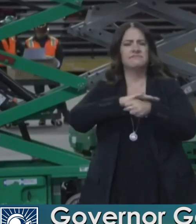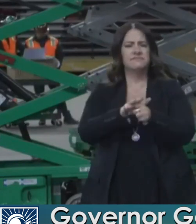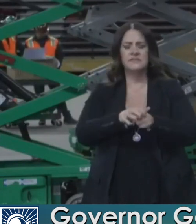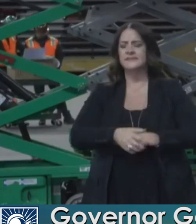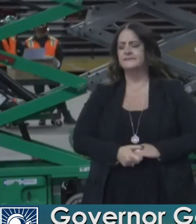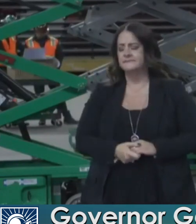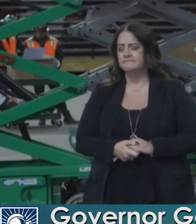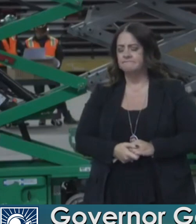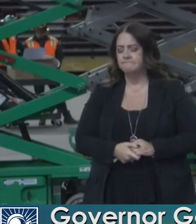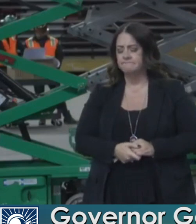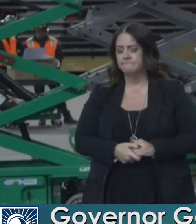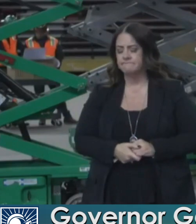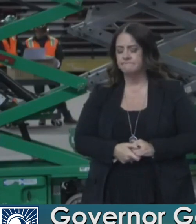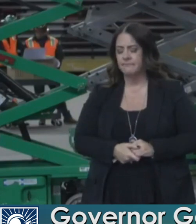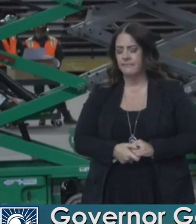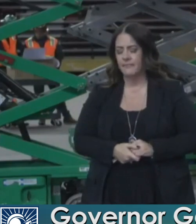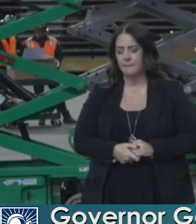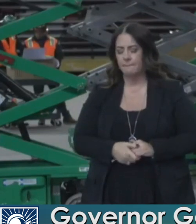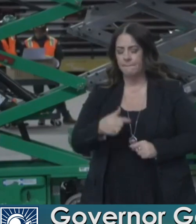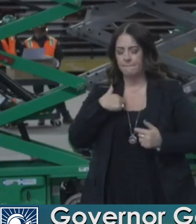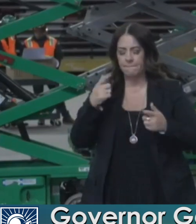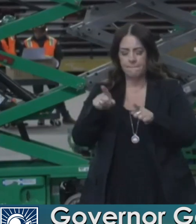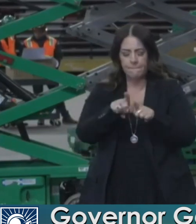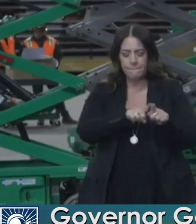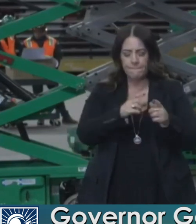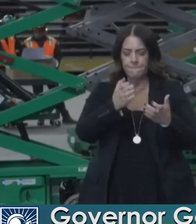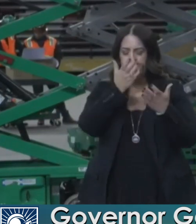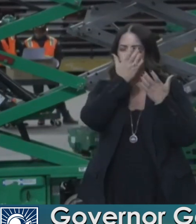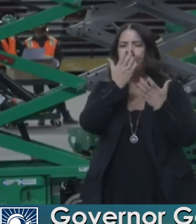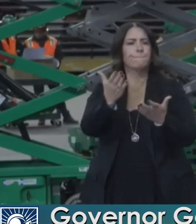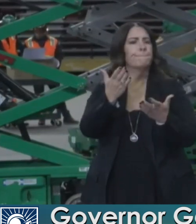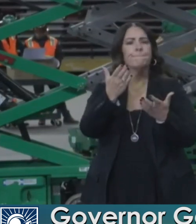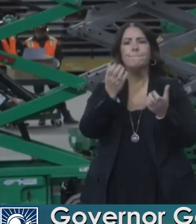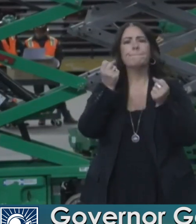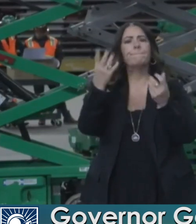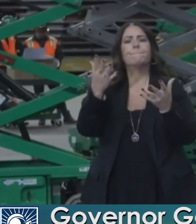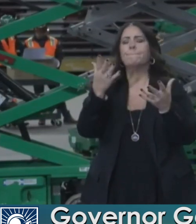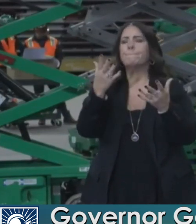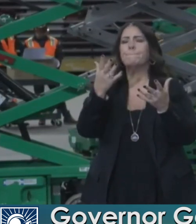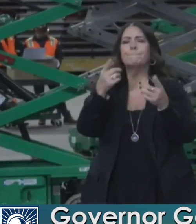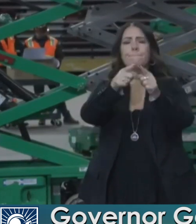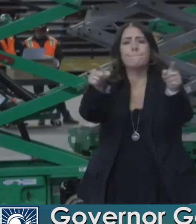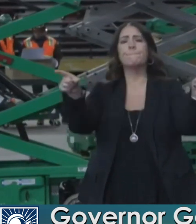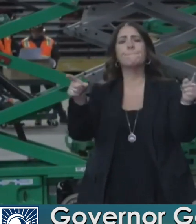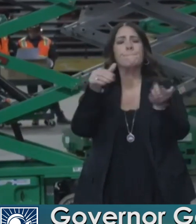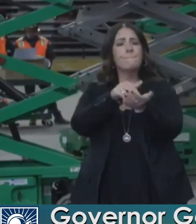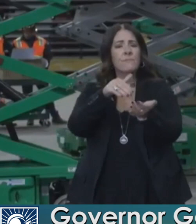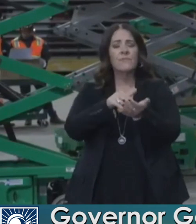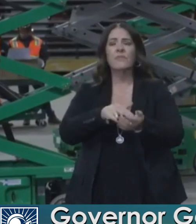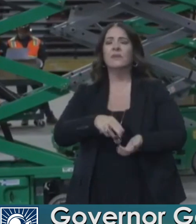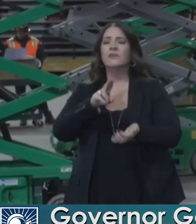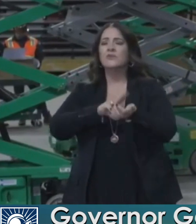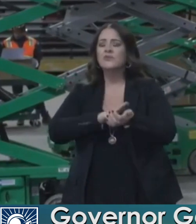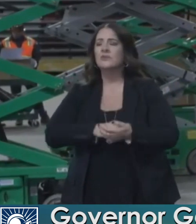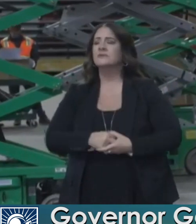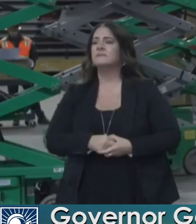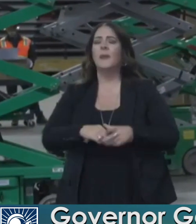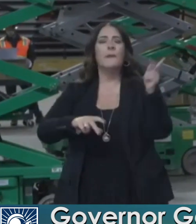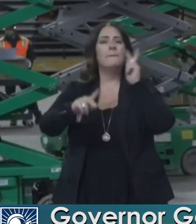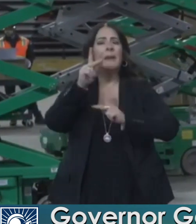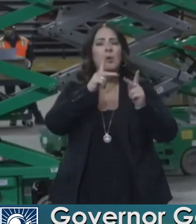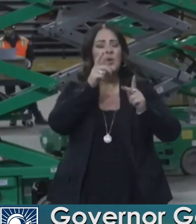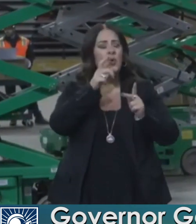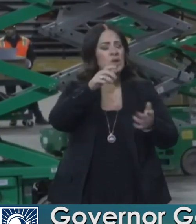Also want to show great gratitude to the doctors, the nurses, the folks that deliver us food, all